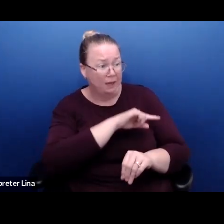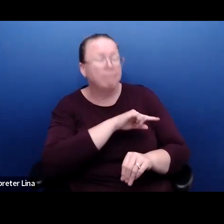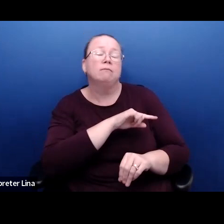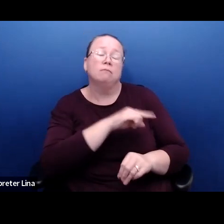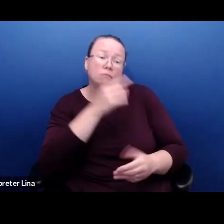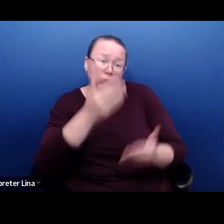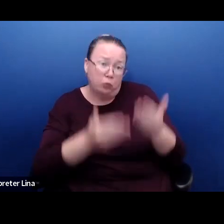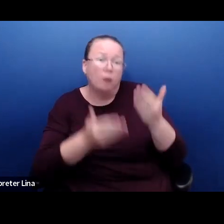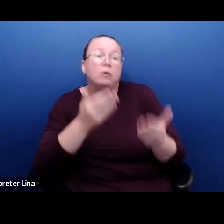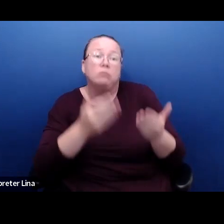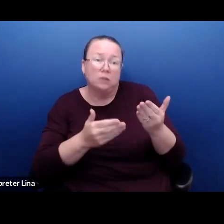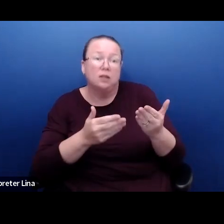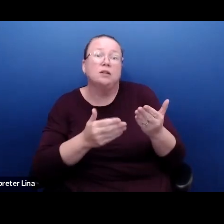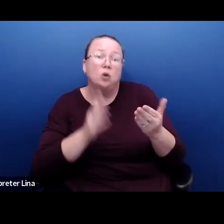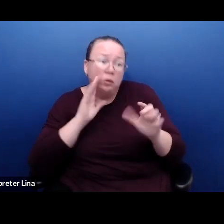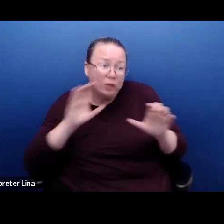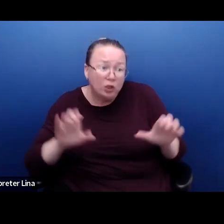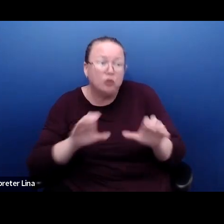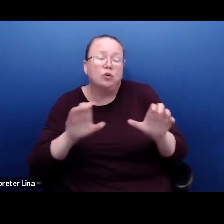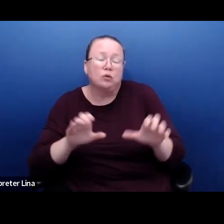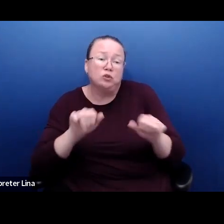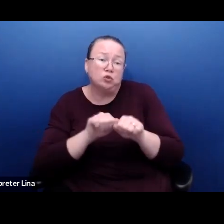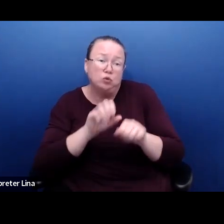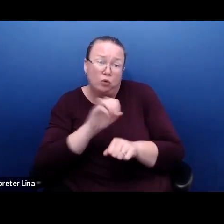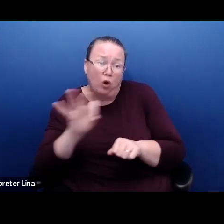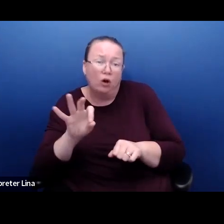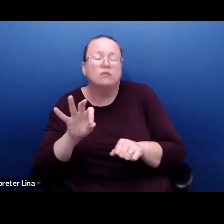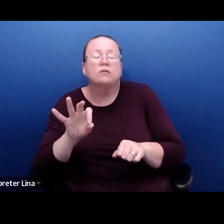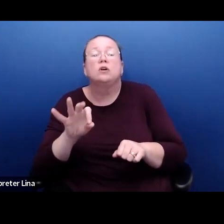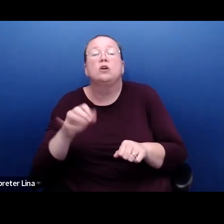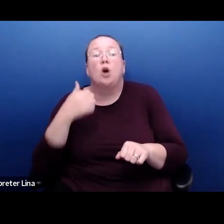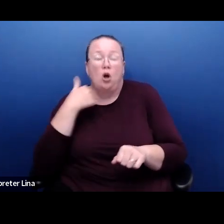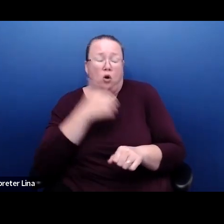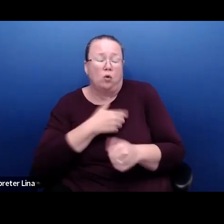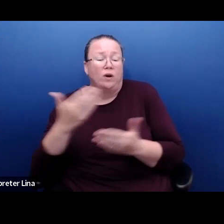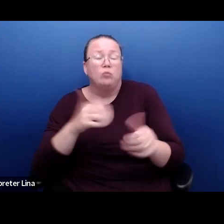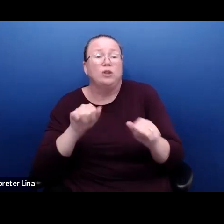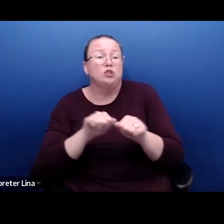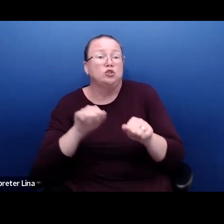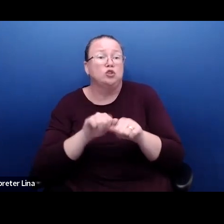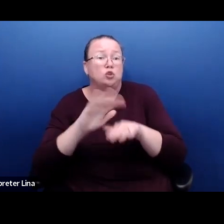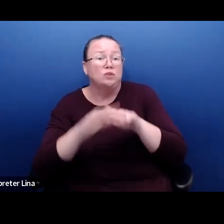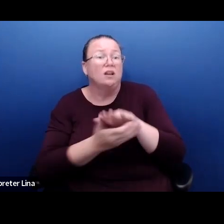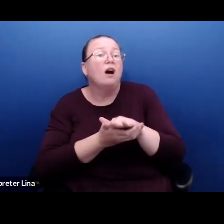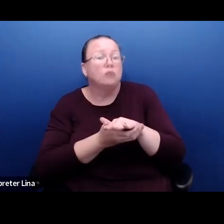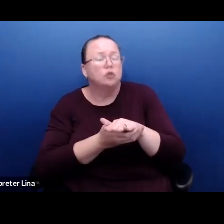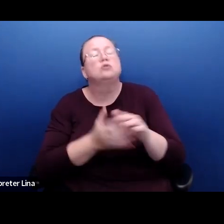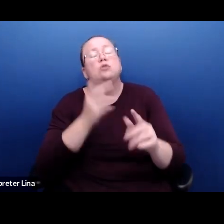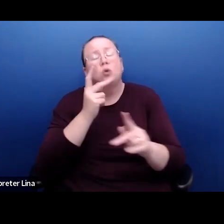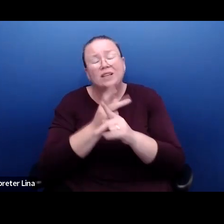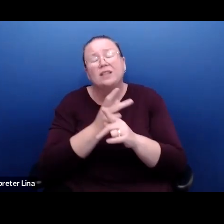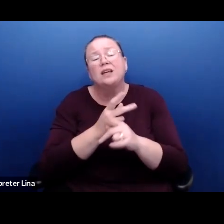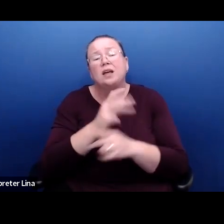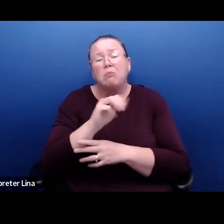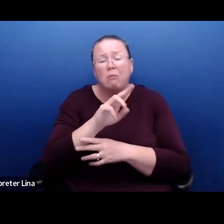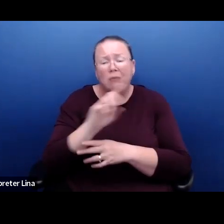probably going to be encouraged to take off your shoes. We also bring shoe covers, which is nice. So they keep the, you know,